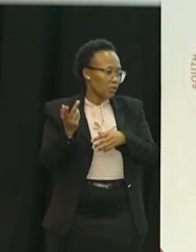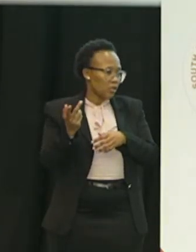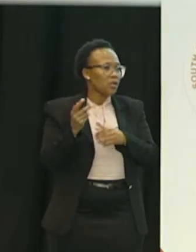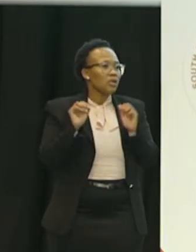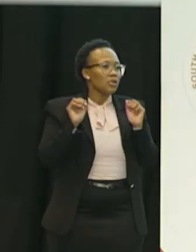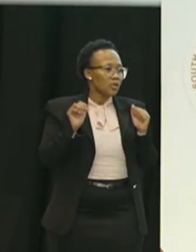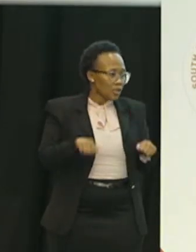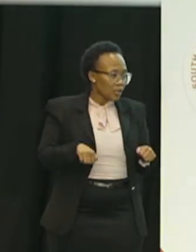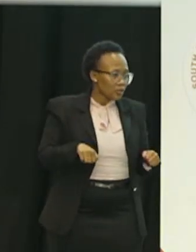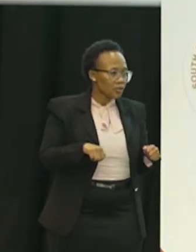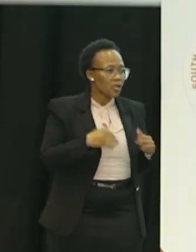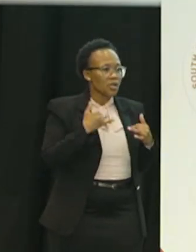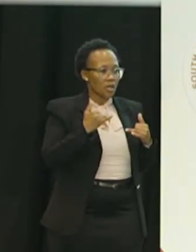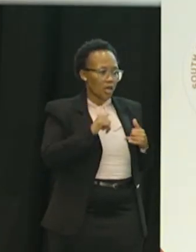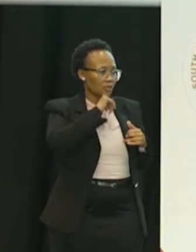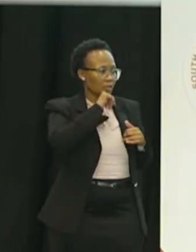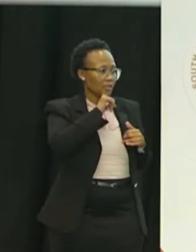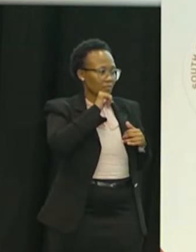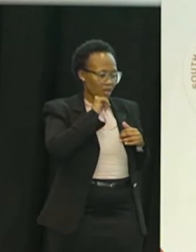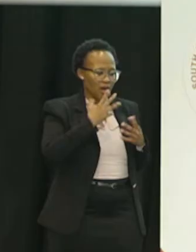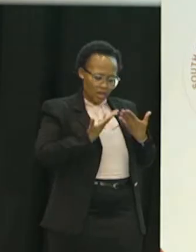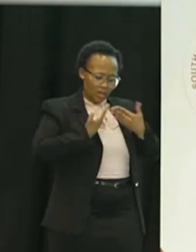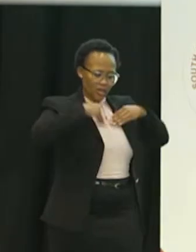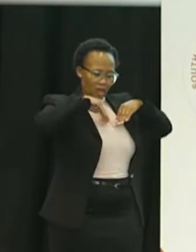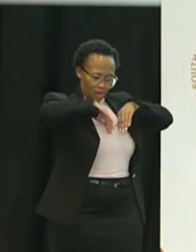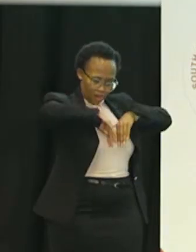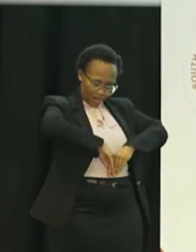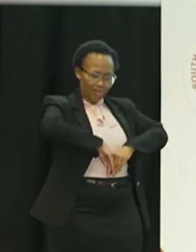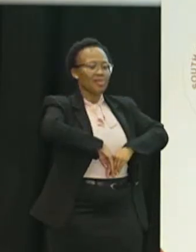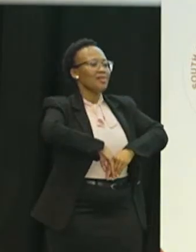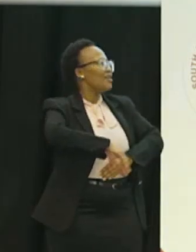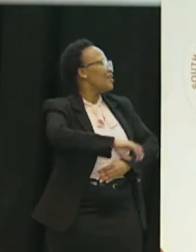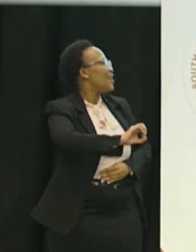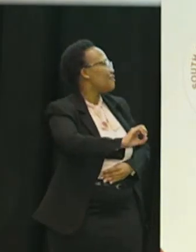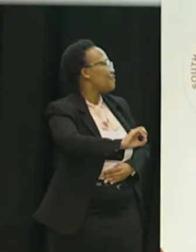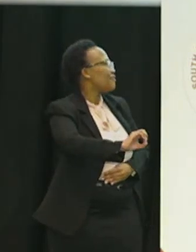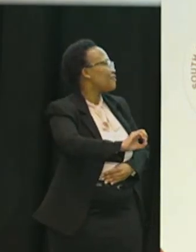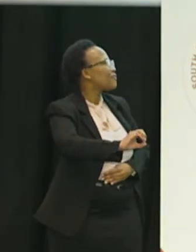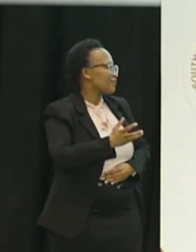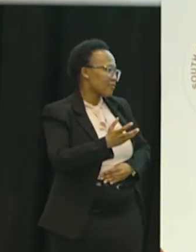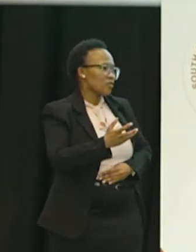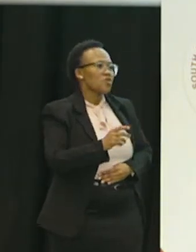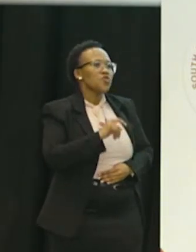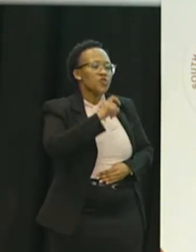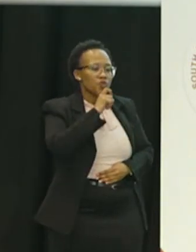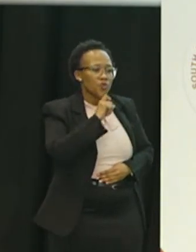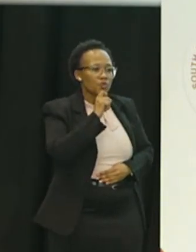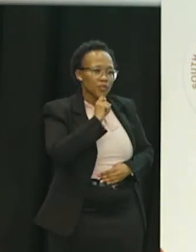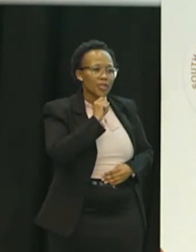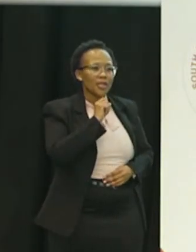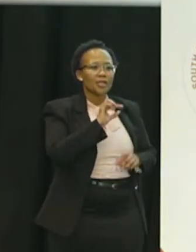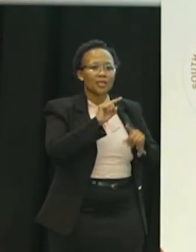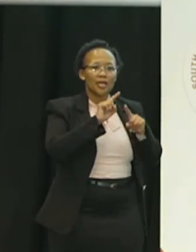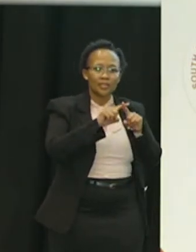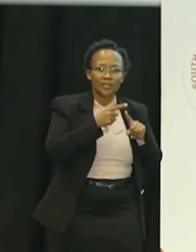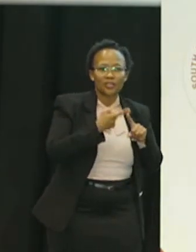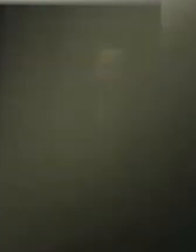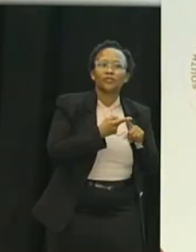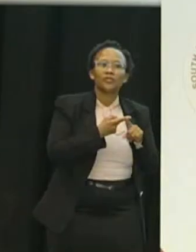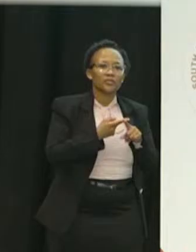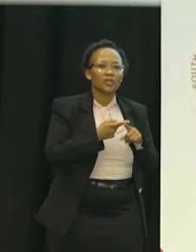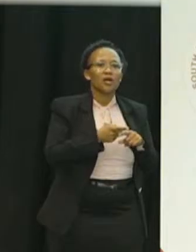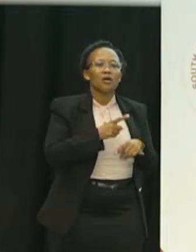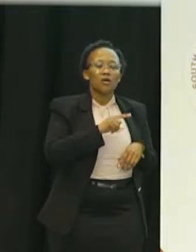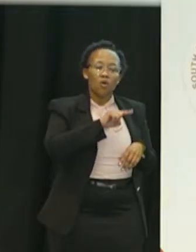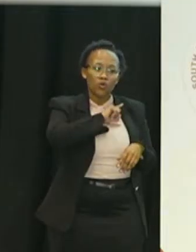it into their system one way or the other. So at least don't use it as an excuse to deny people life-saving